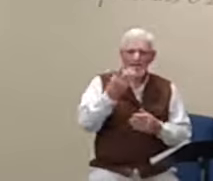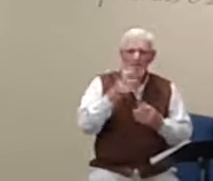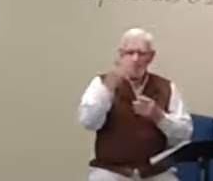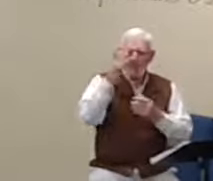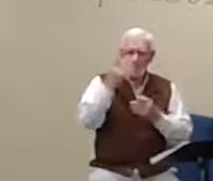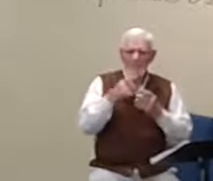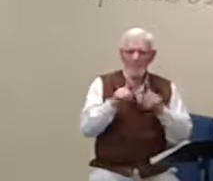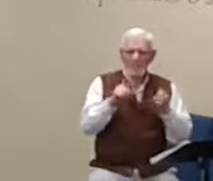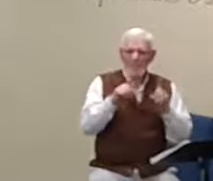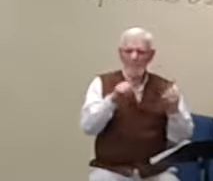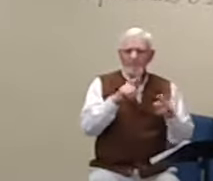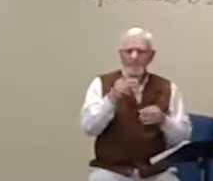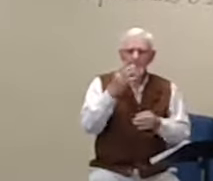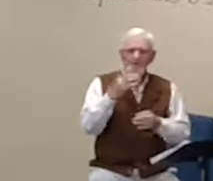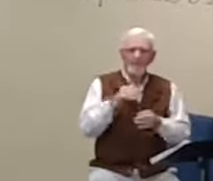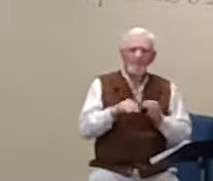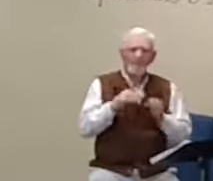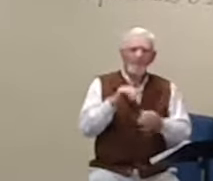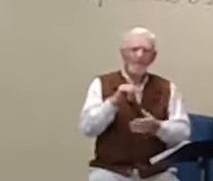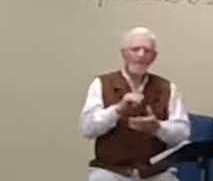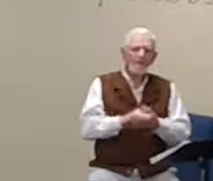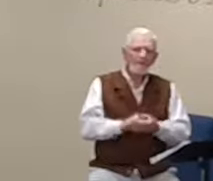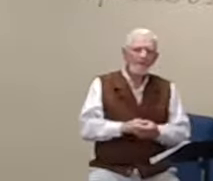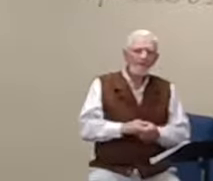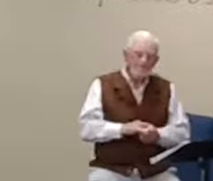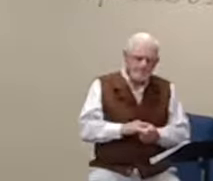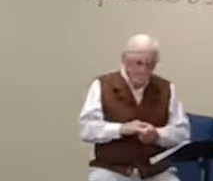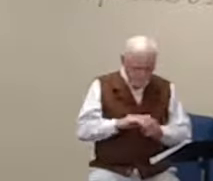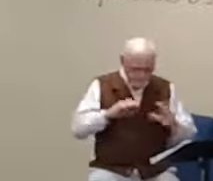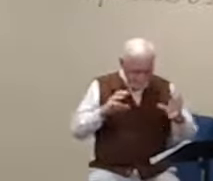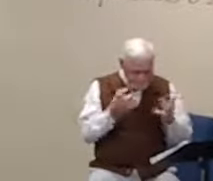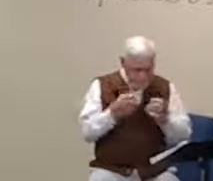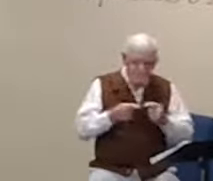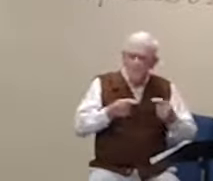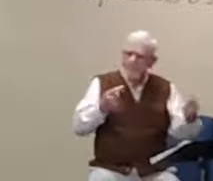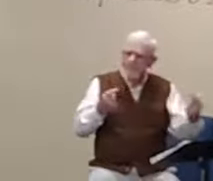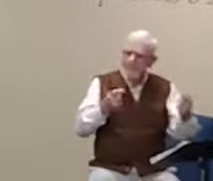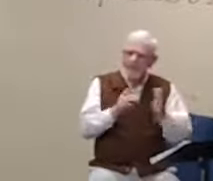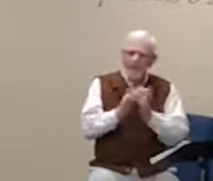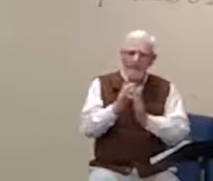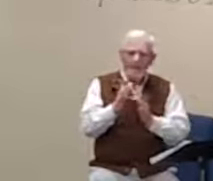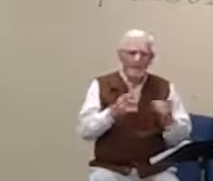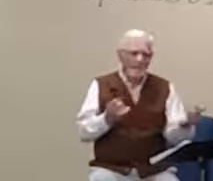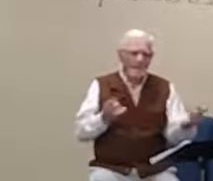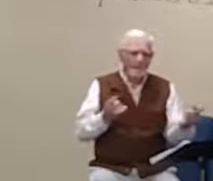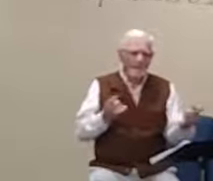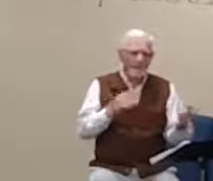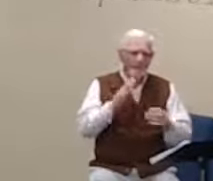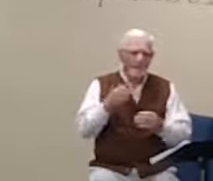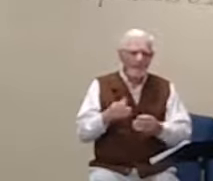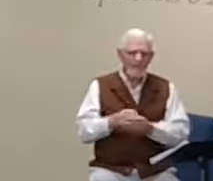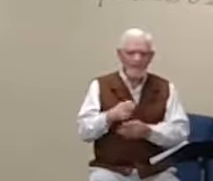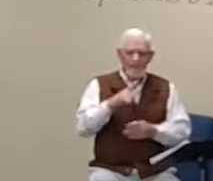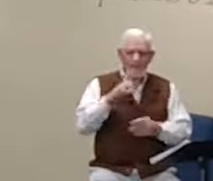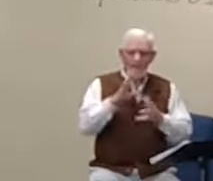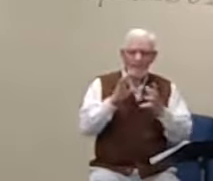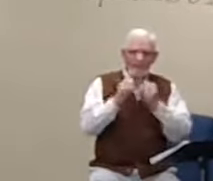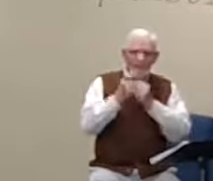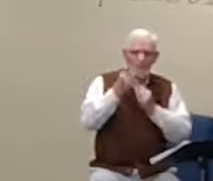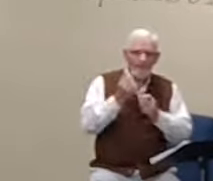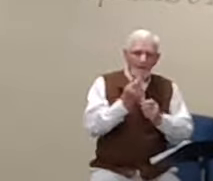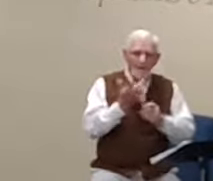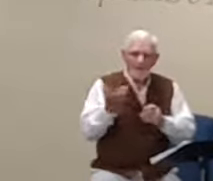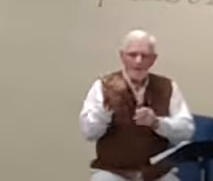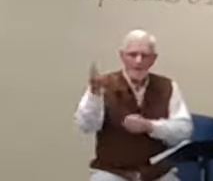difference. But you need to figure out the difference, and it won't contradict the book. That's the first thing. So if the Lord is speaking to you about something